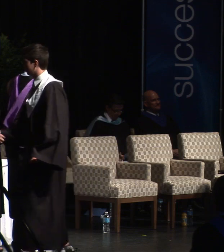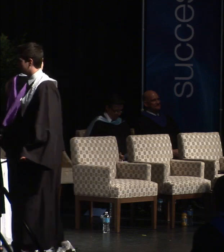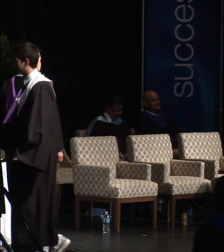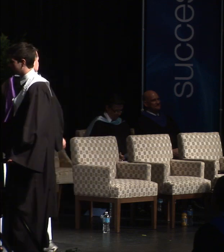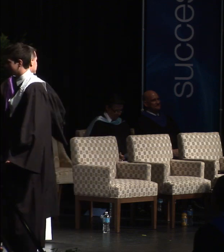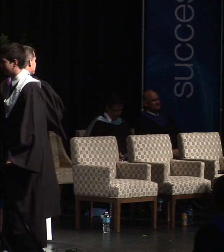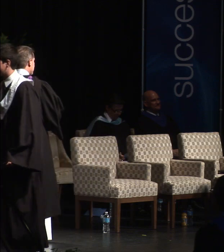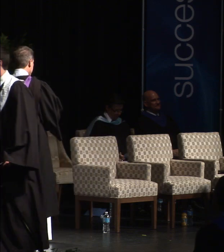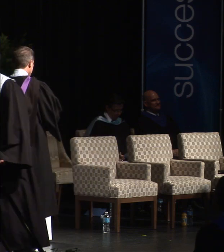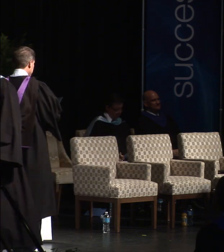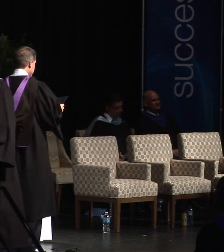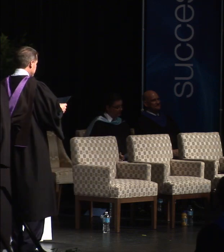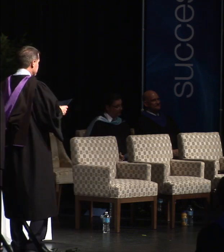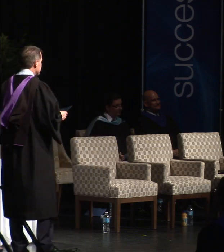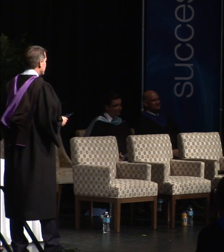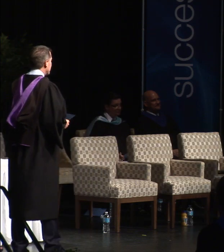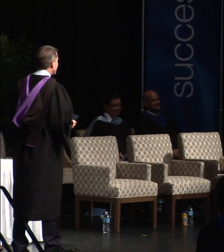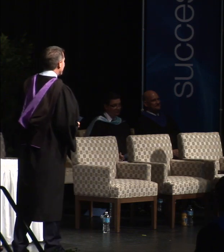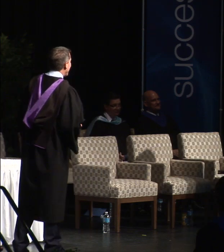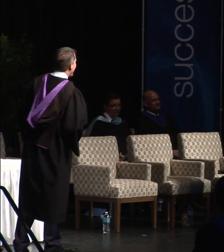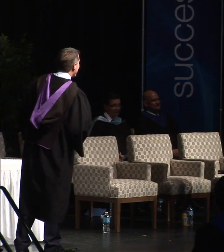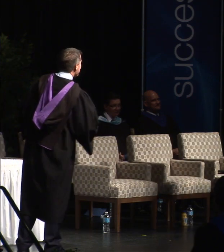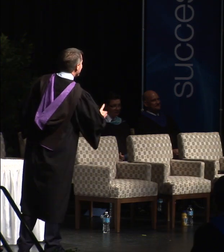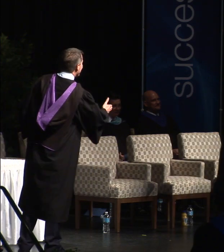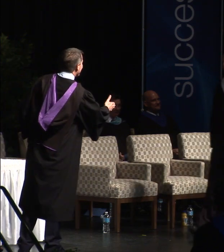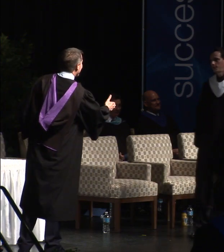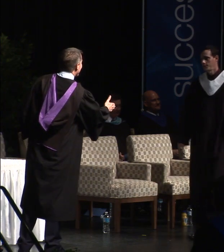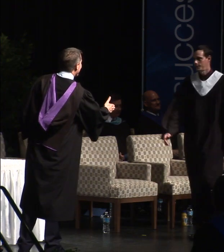Adam Brian Rutherham.